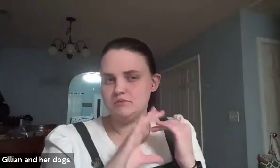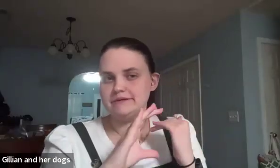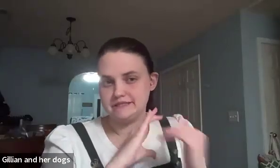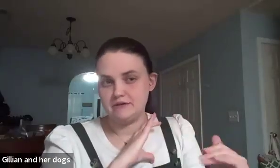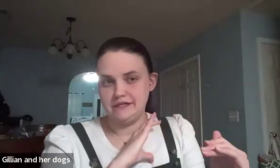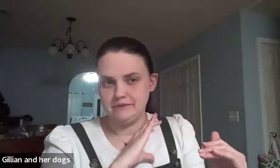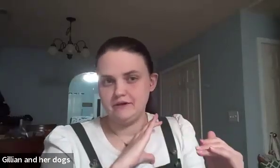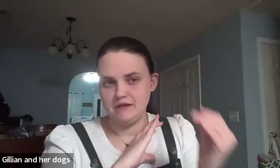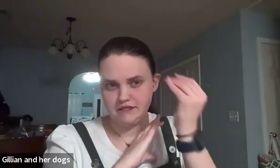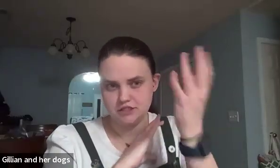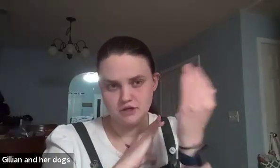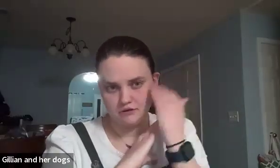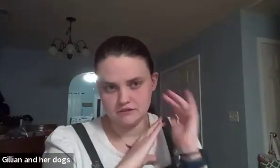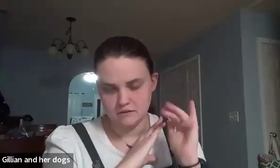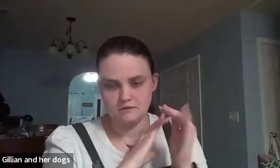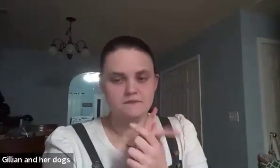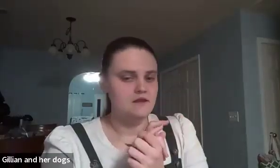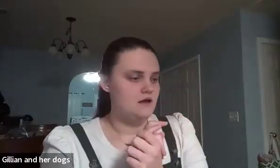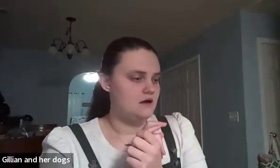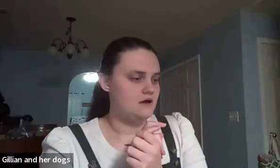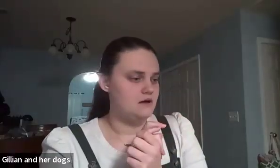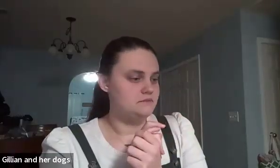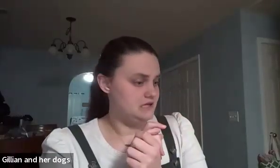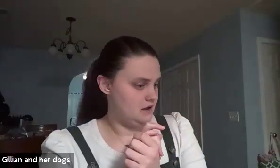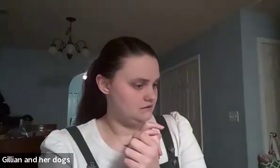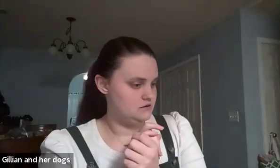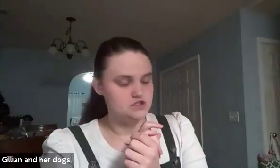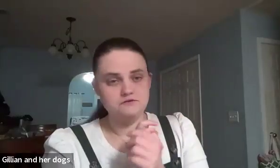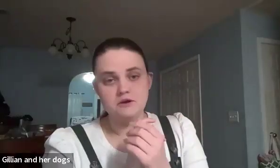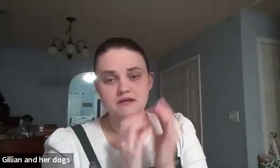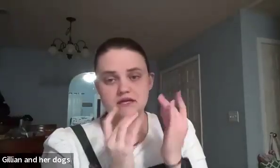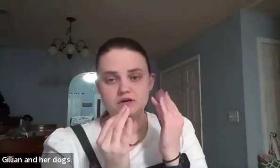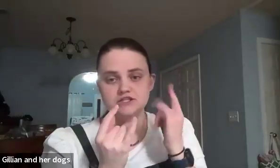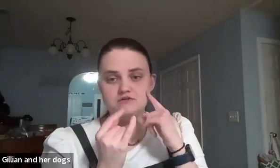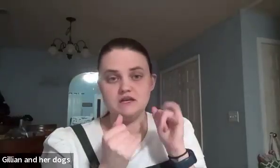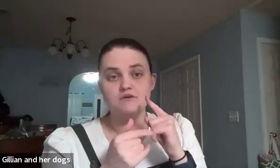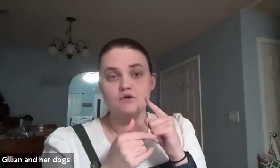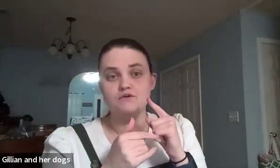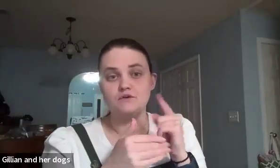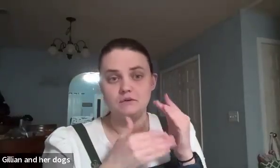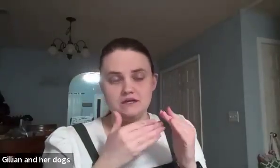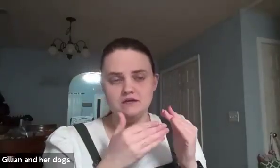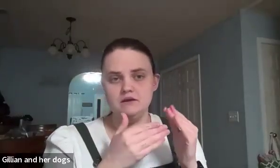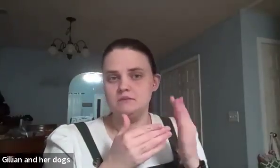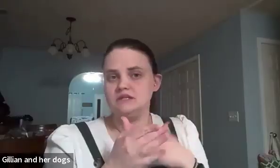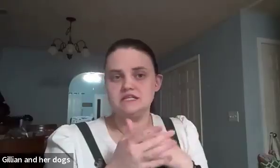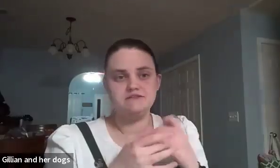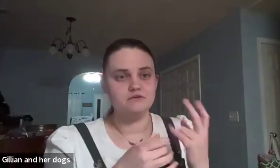will probably send y'all an email and let y'all know as well. But yeah, so if you have any questions you think of over the weekend, please feel